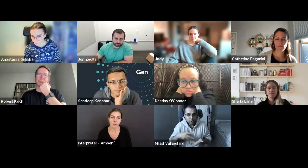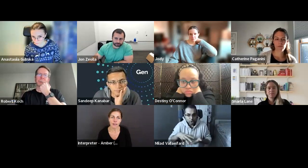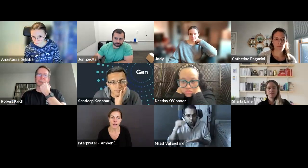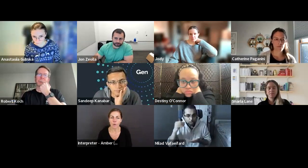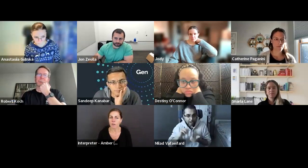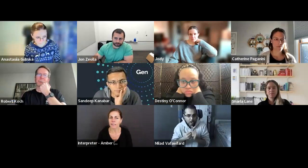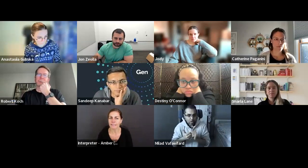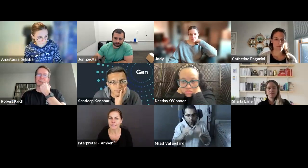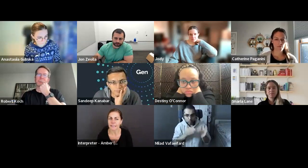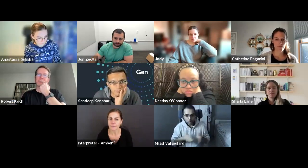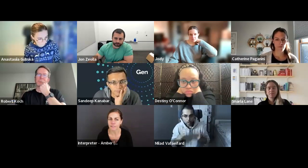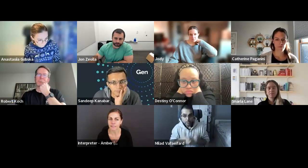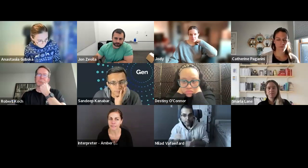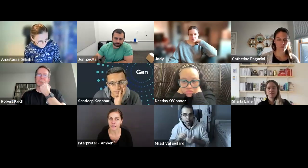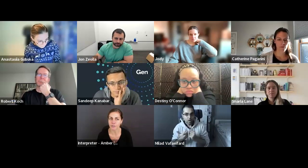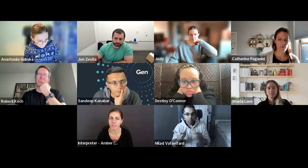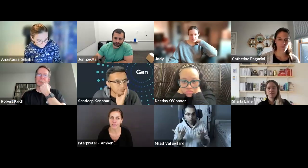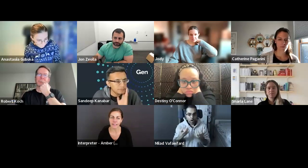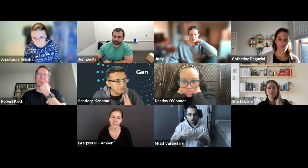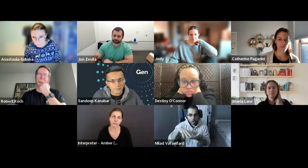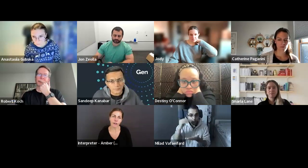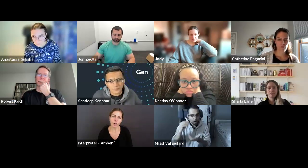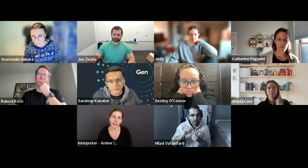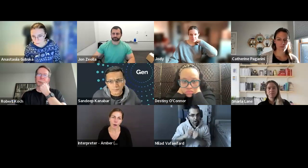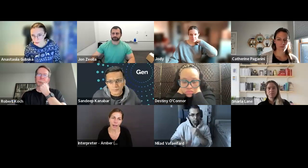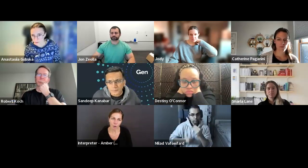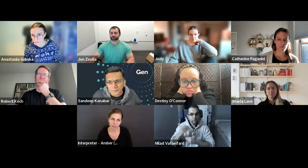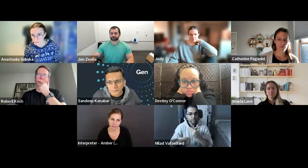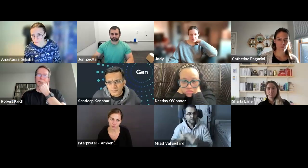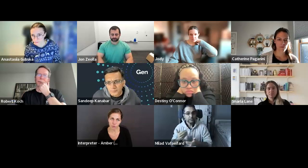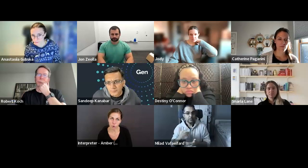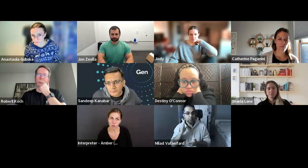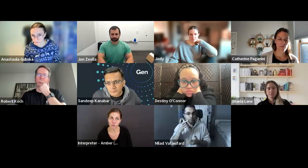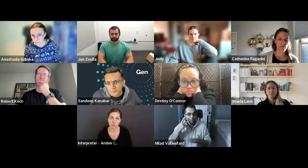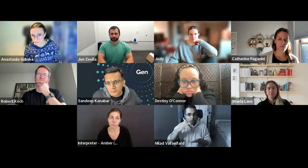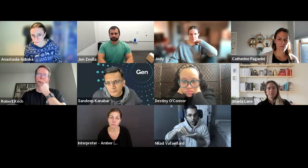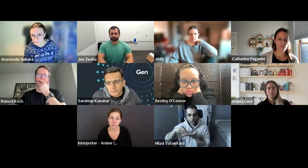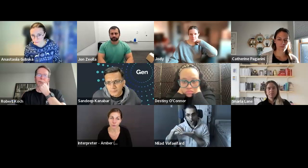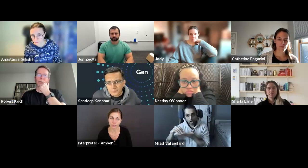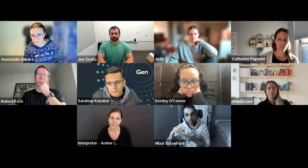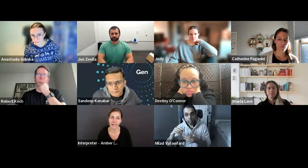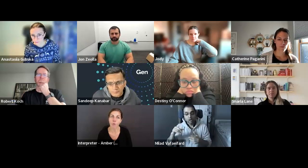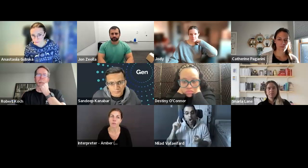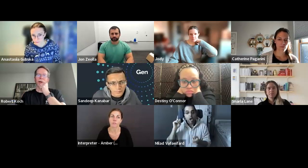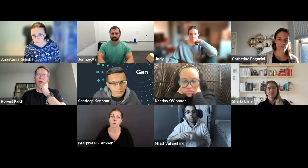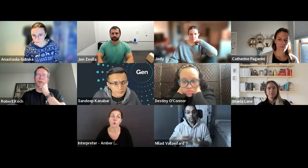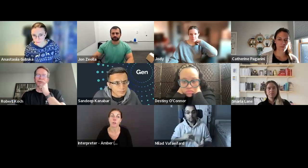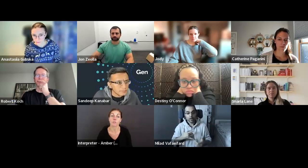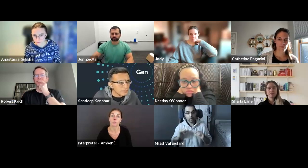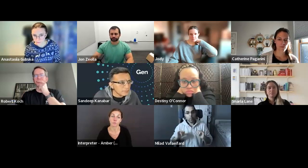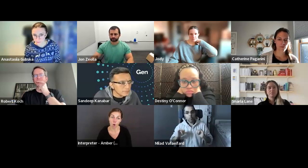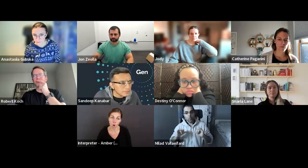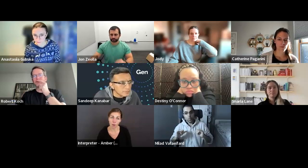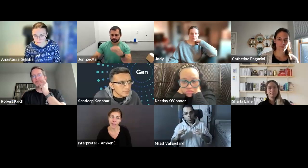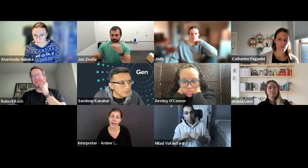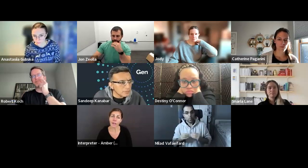I think right now we're in the infancy stages in figuring out how it is that we want to proceed with this and how it is that we want it